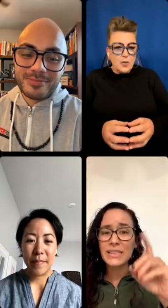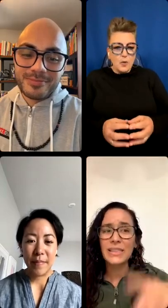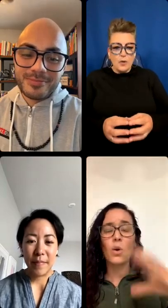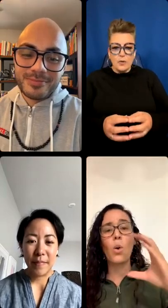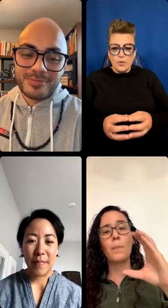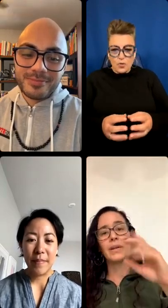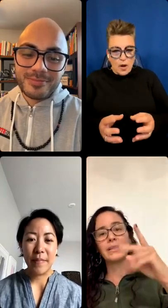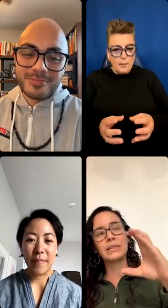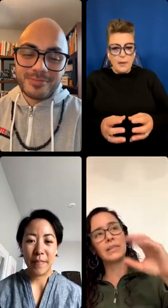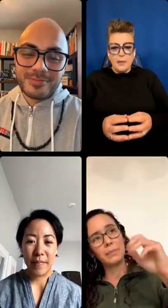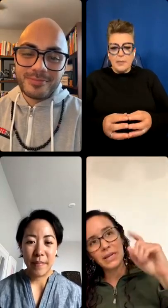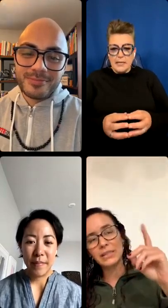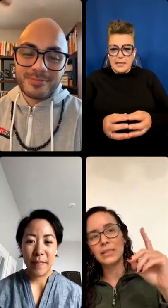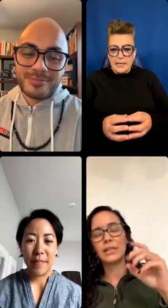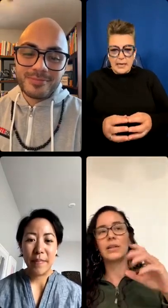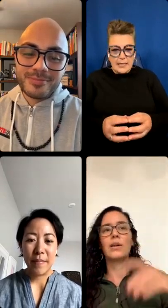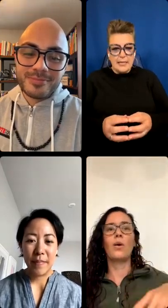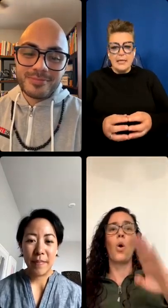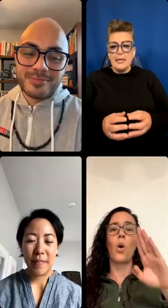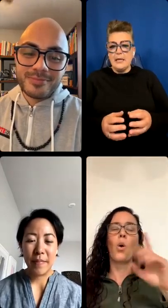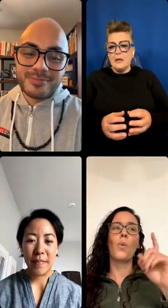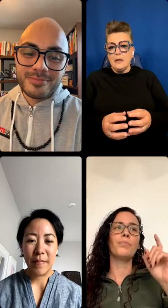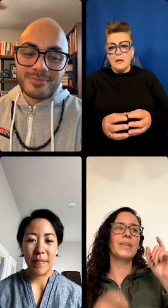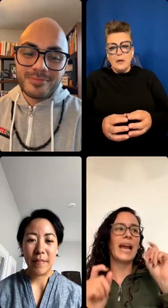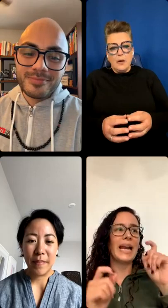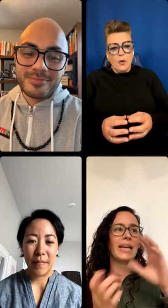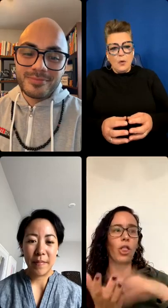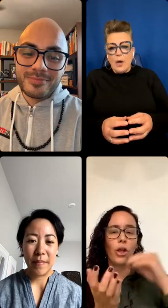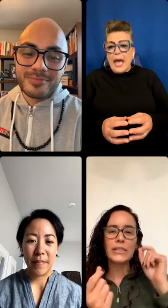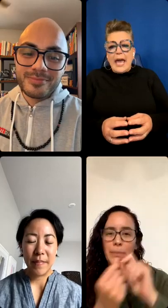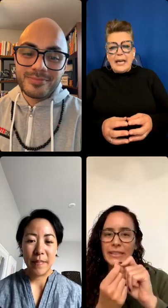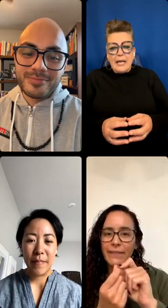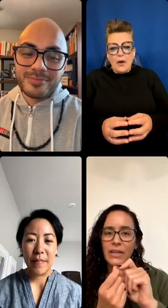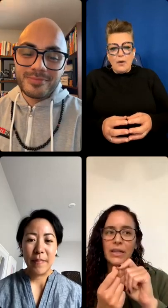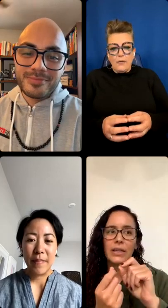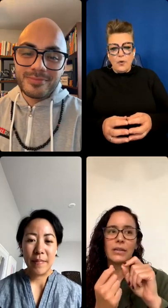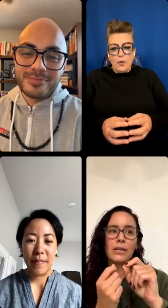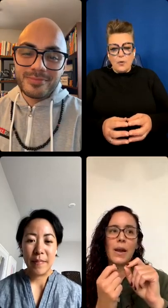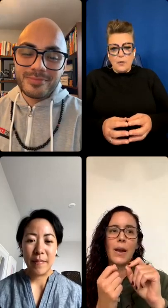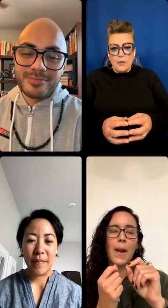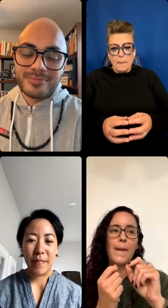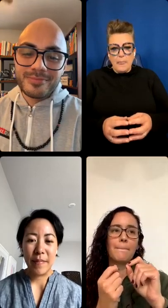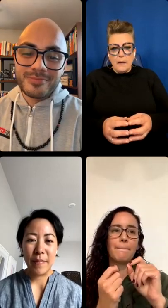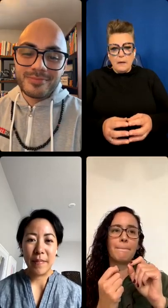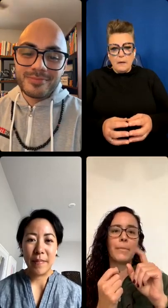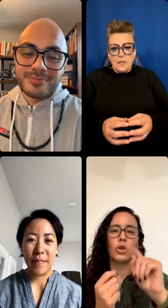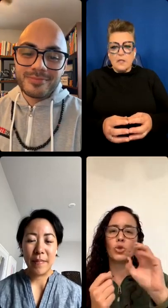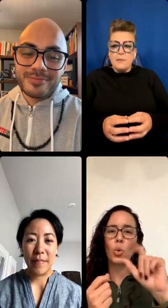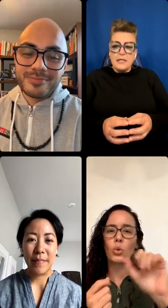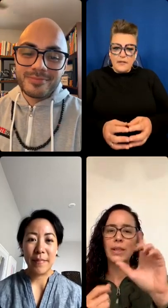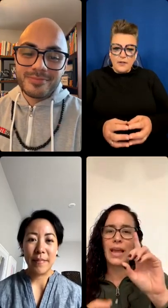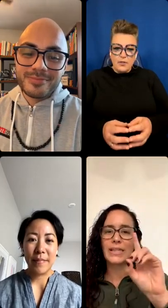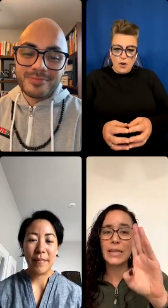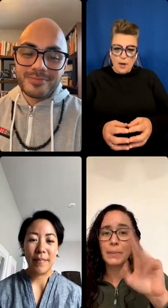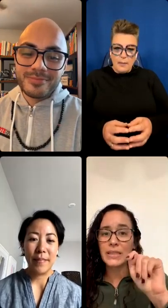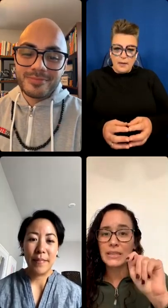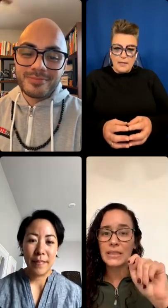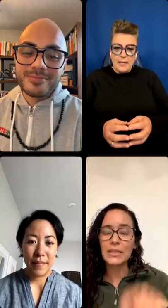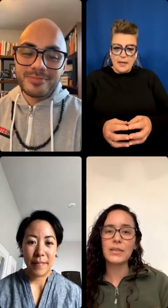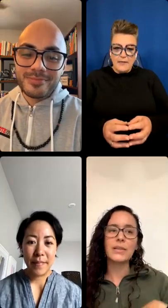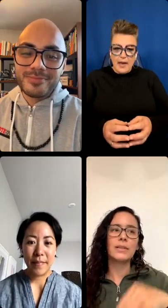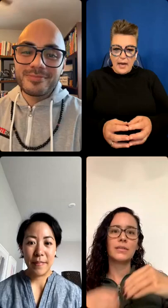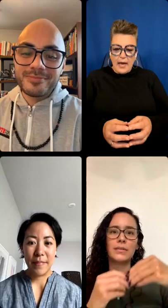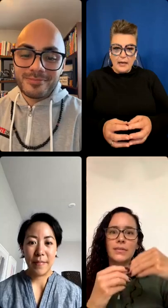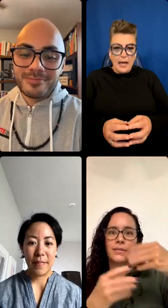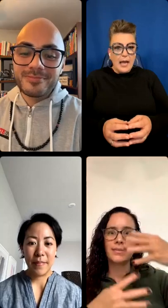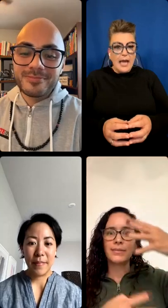eating disorders, trauma, PTSD, any of those specific traumas